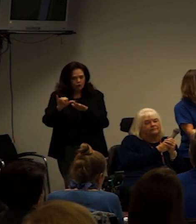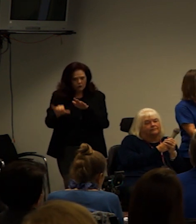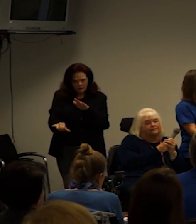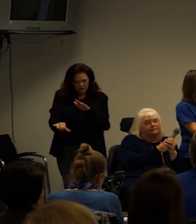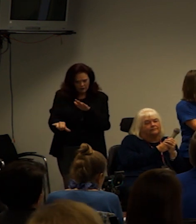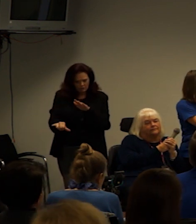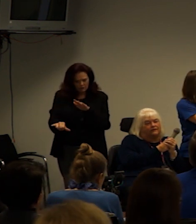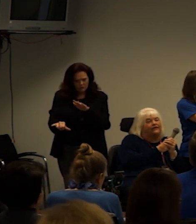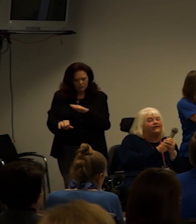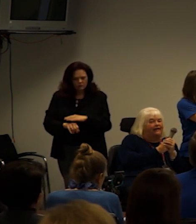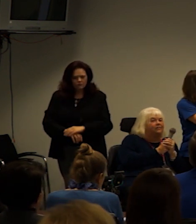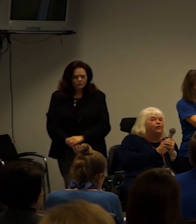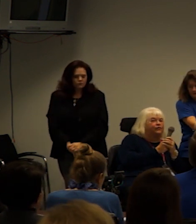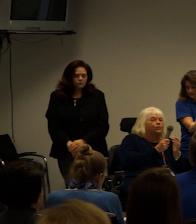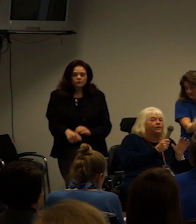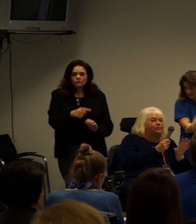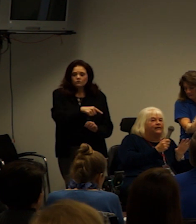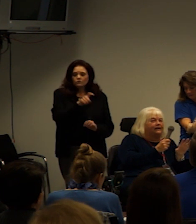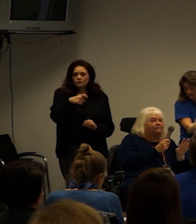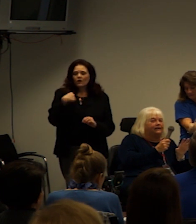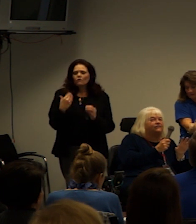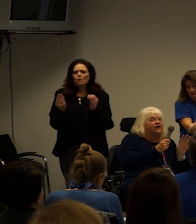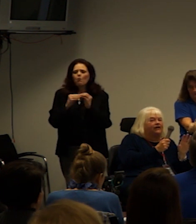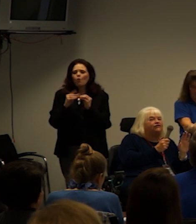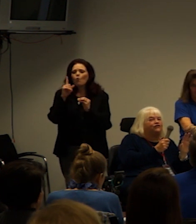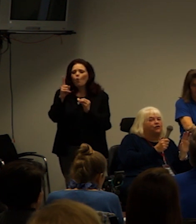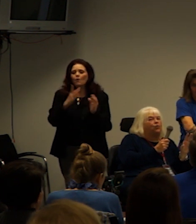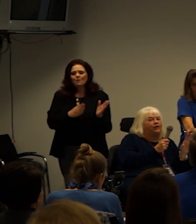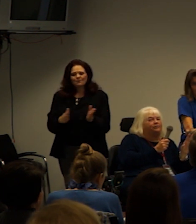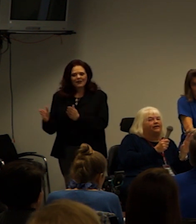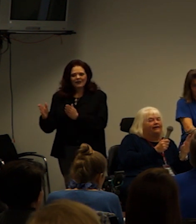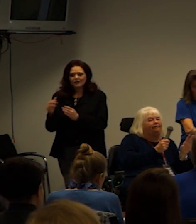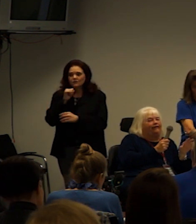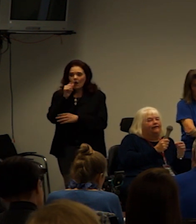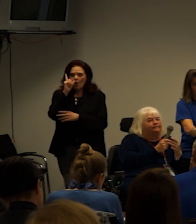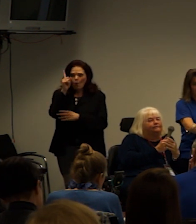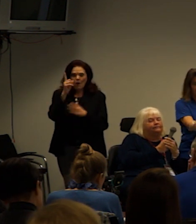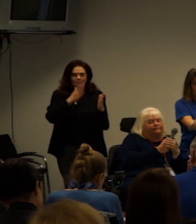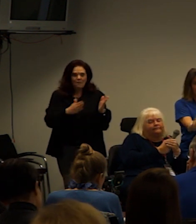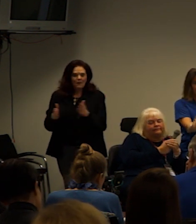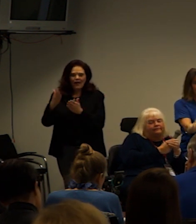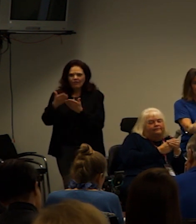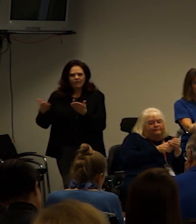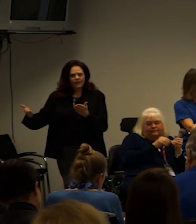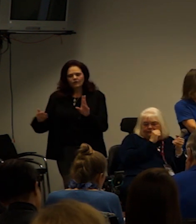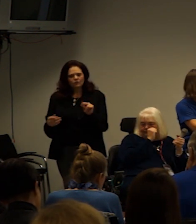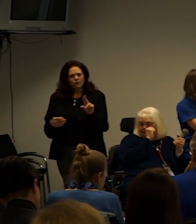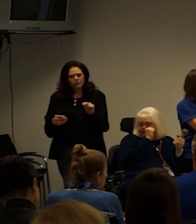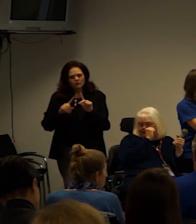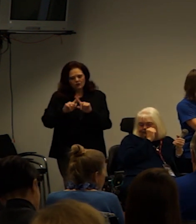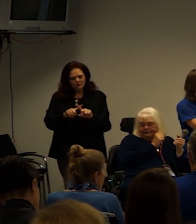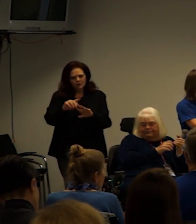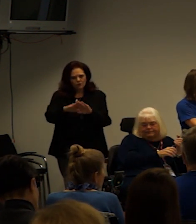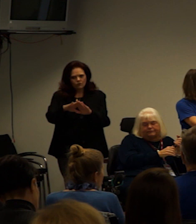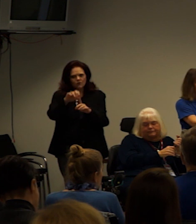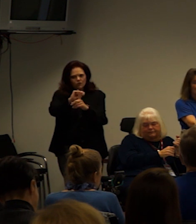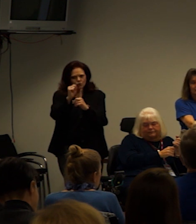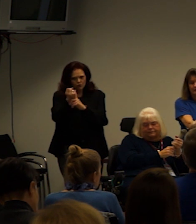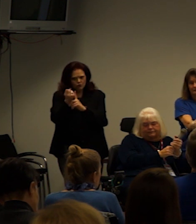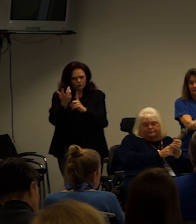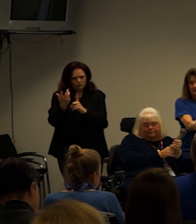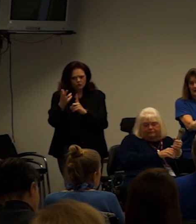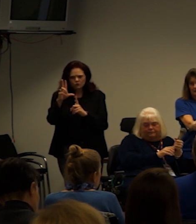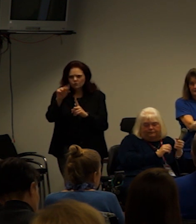in place. You need to have more than one plan. It's not just a one plan exactly. thing. It's going to be dependent on the situation.